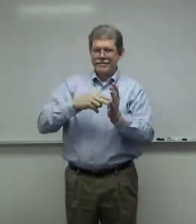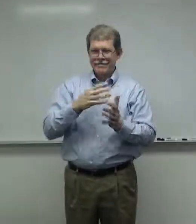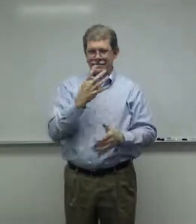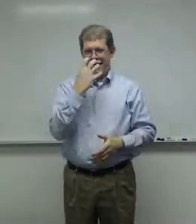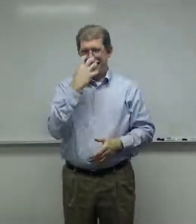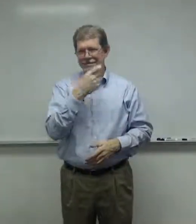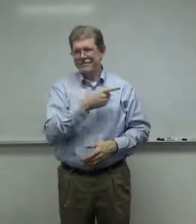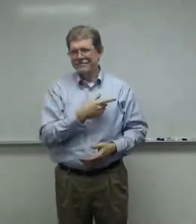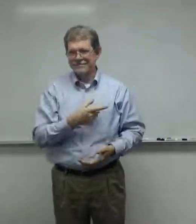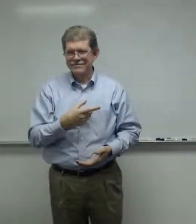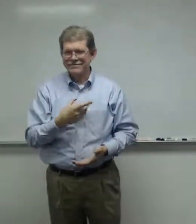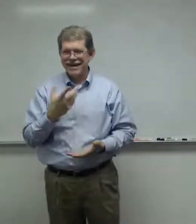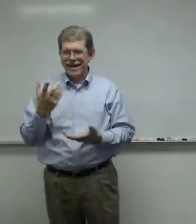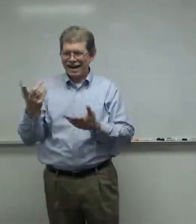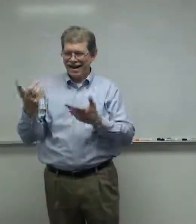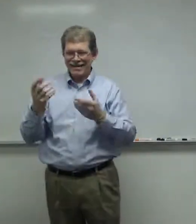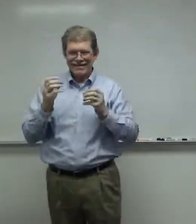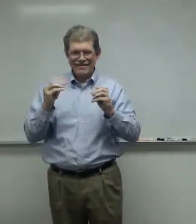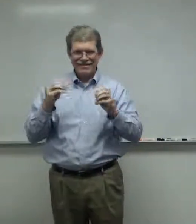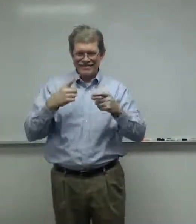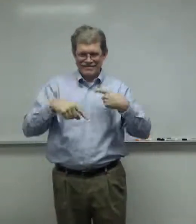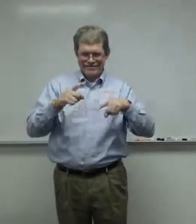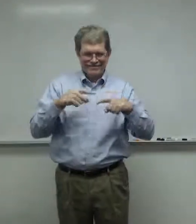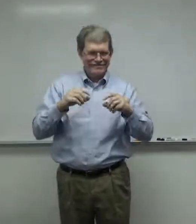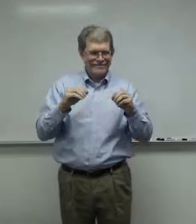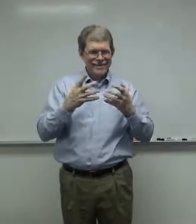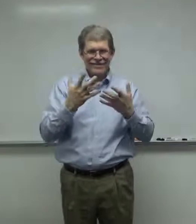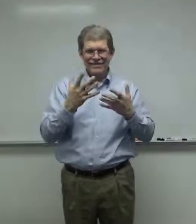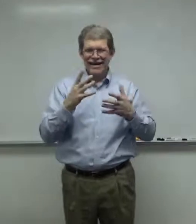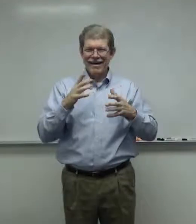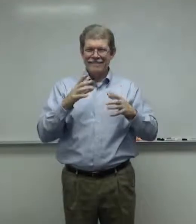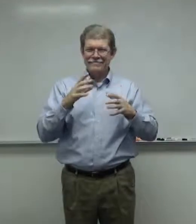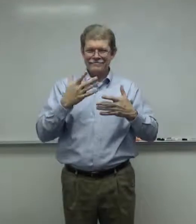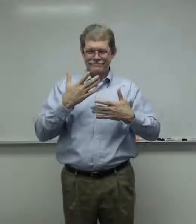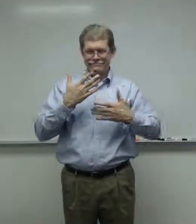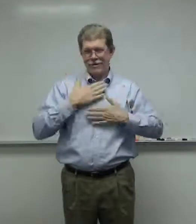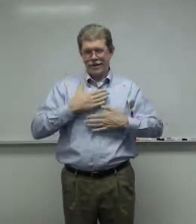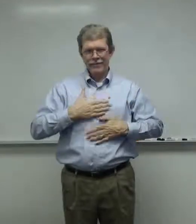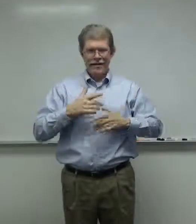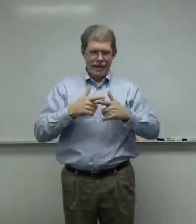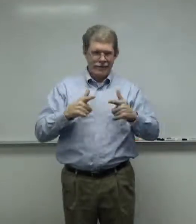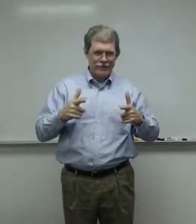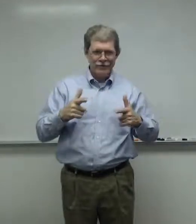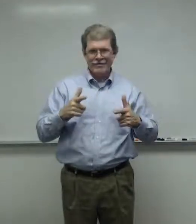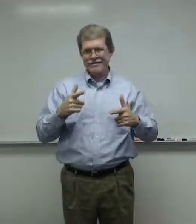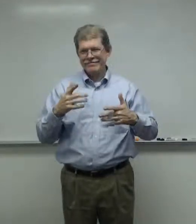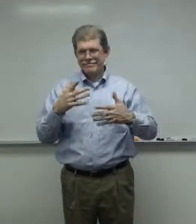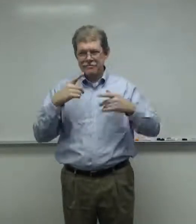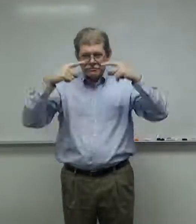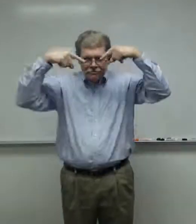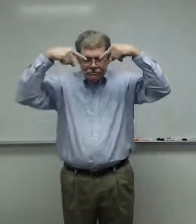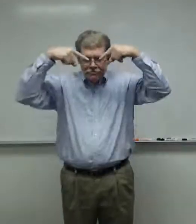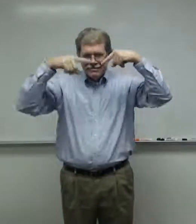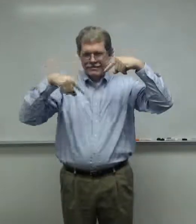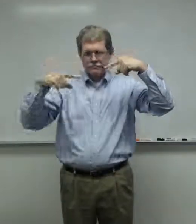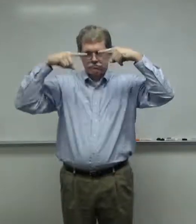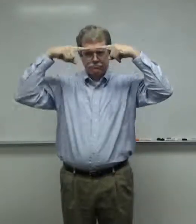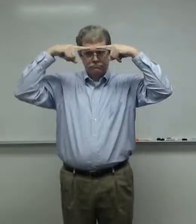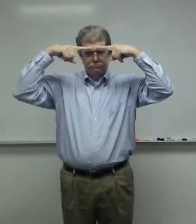are down. I was like, oh, you're telling me he's mad? He didn't know the sign. He was just saying, you know, trying to show me this guy's got an